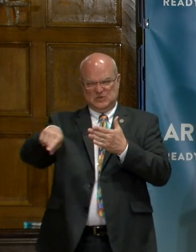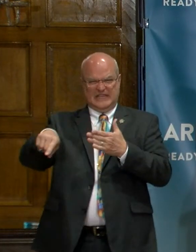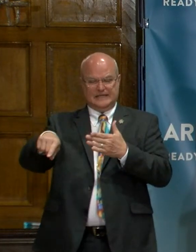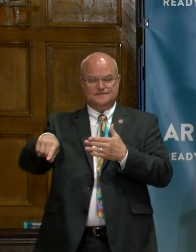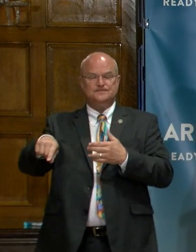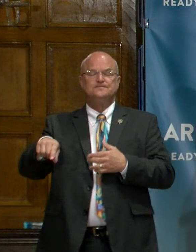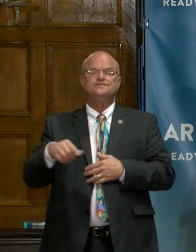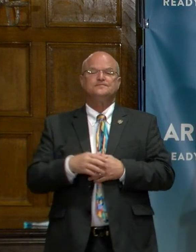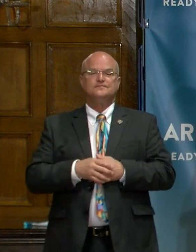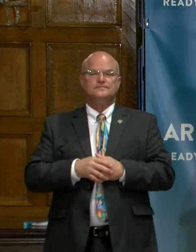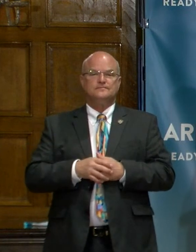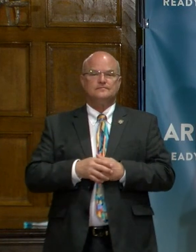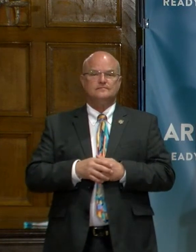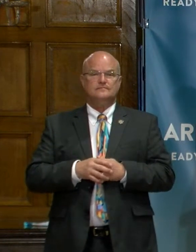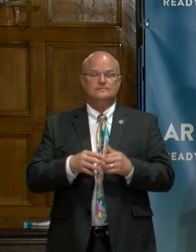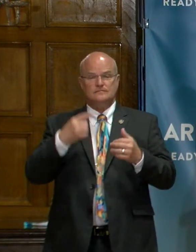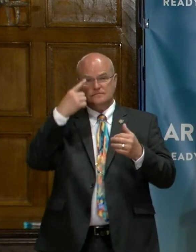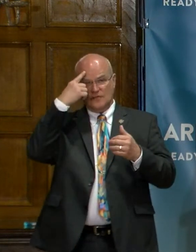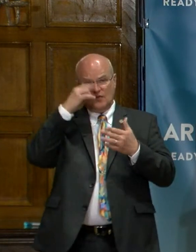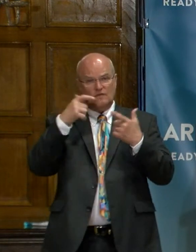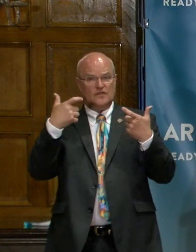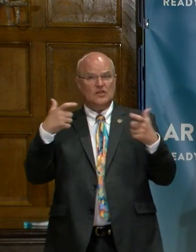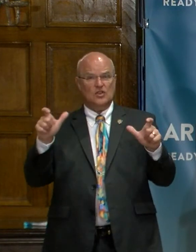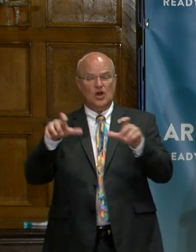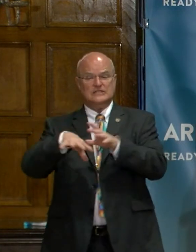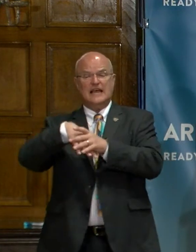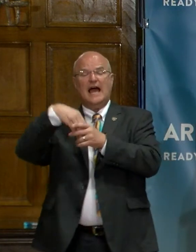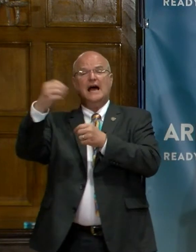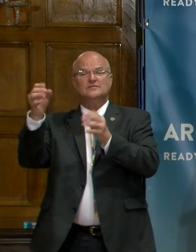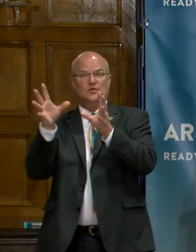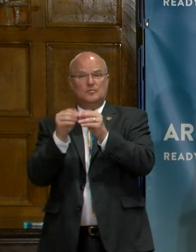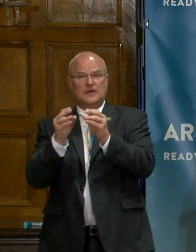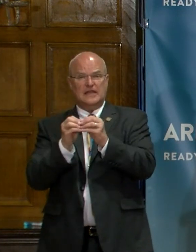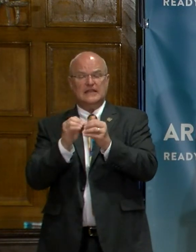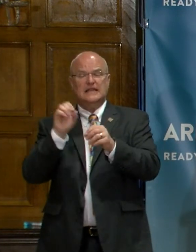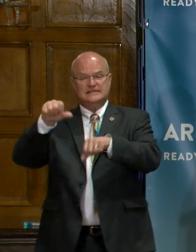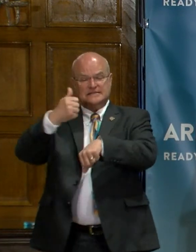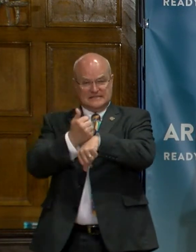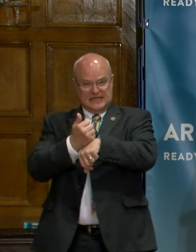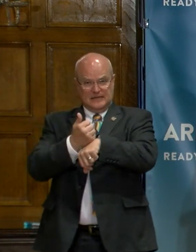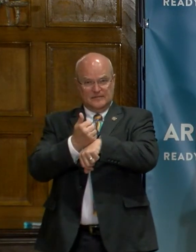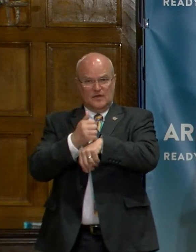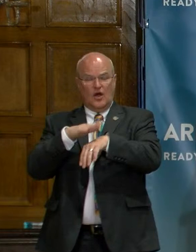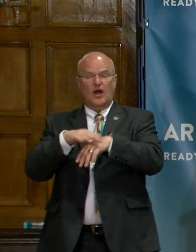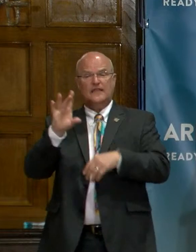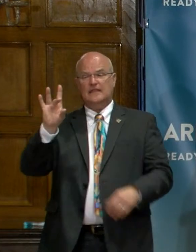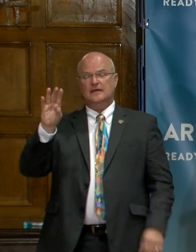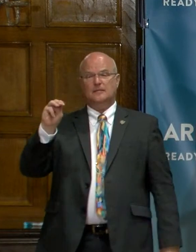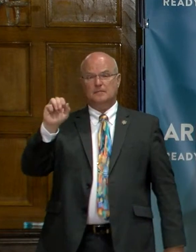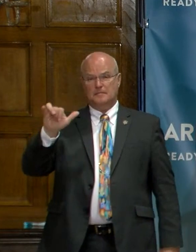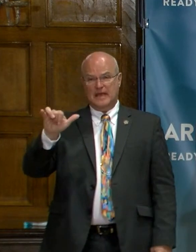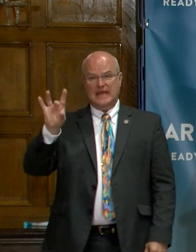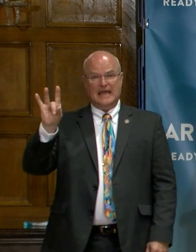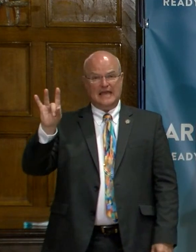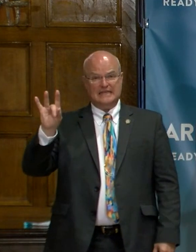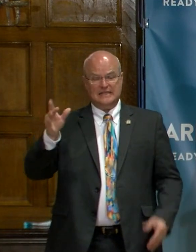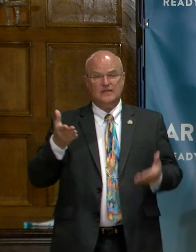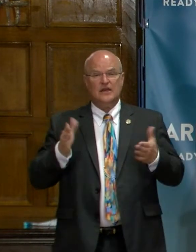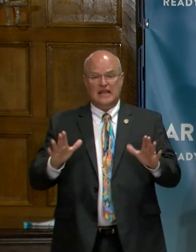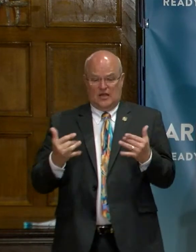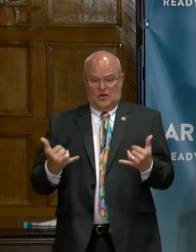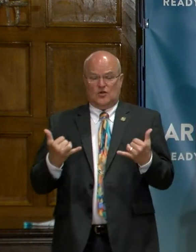week. For the large outdoor venues, which is in place, on the 18th, we will